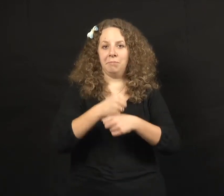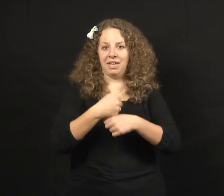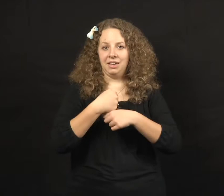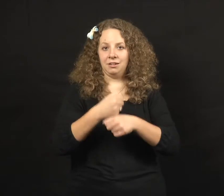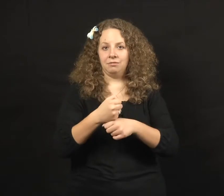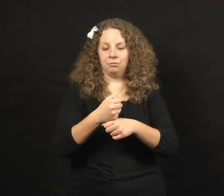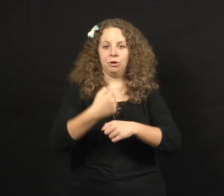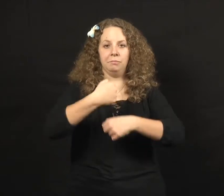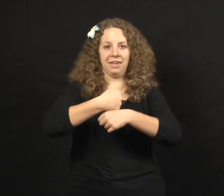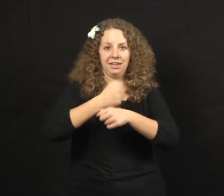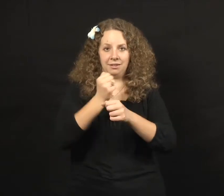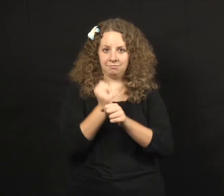Make, or make.